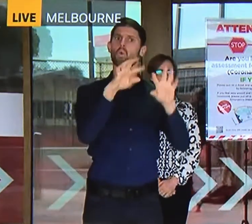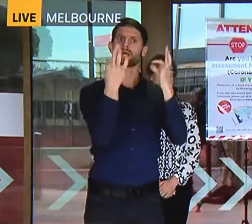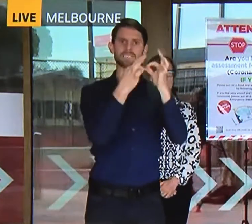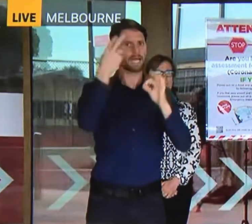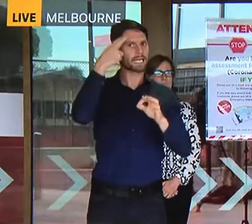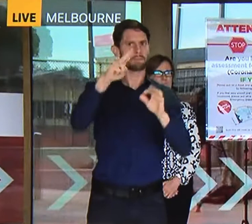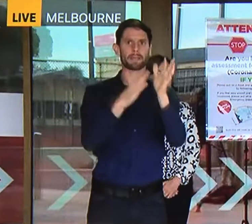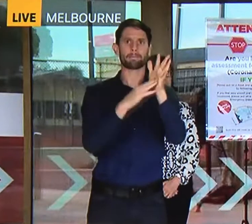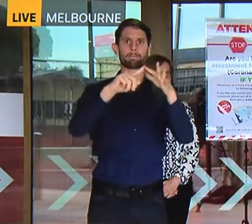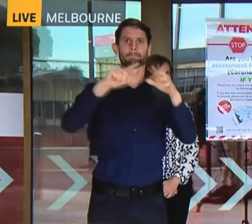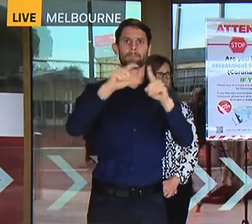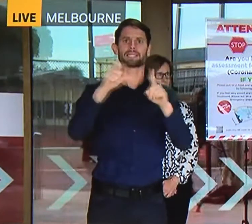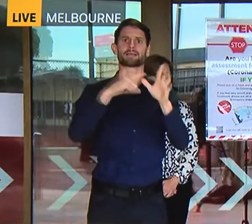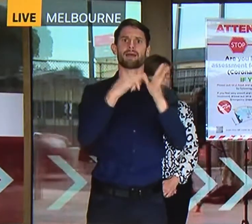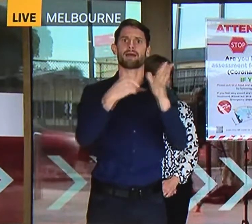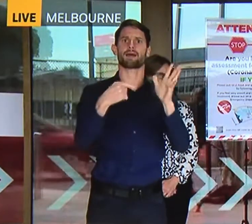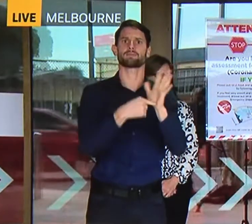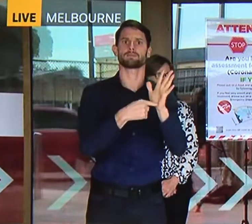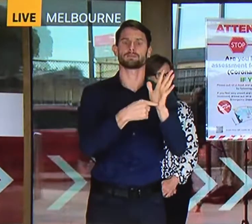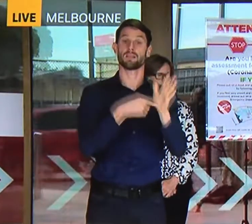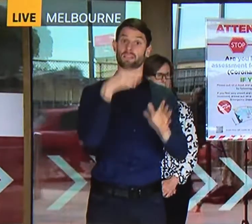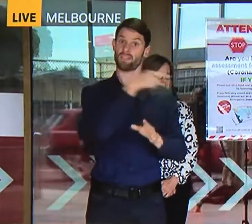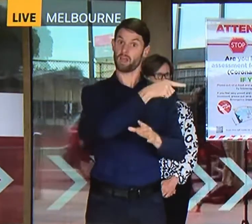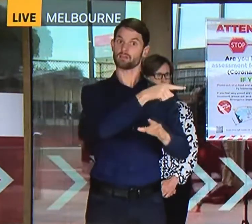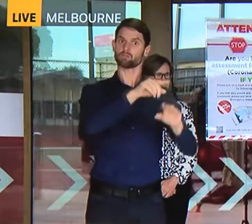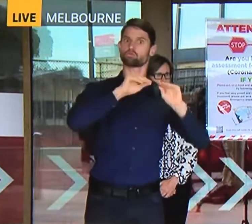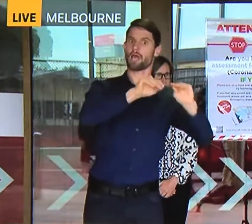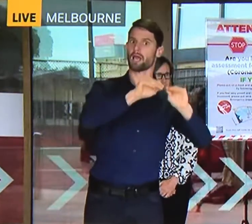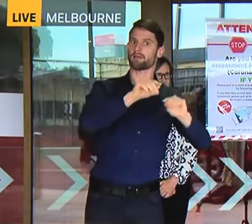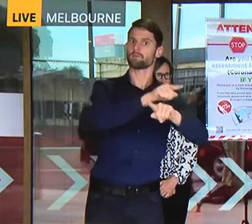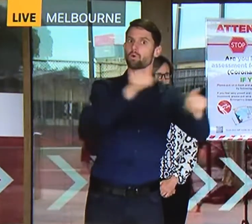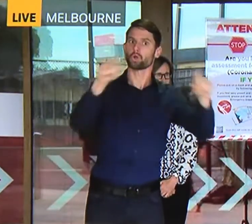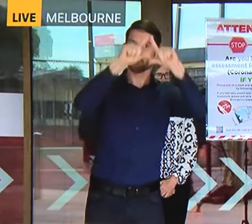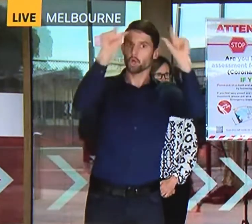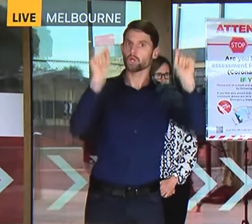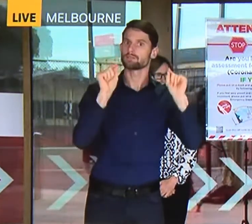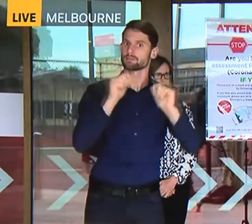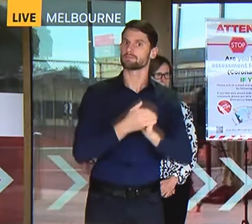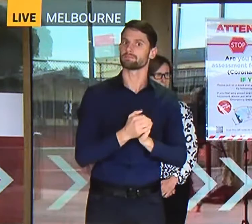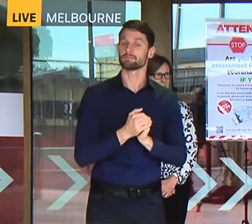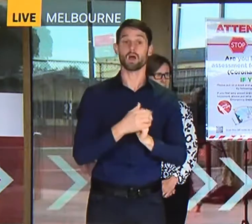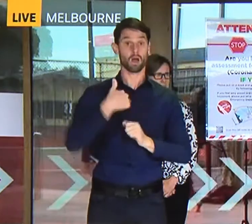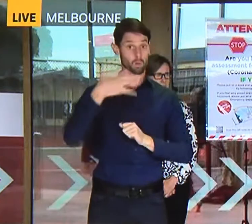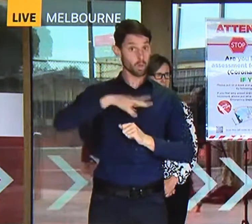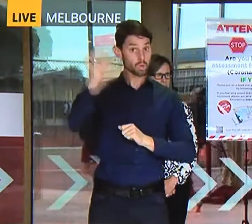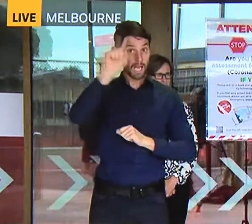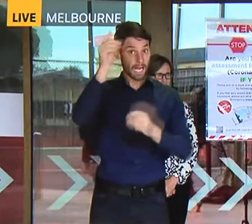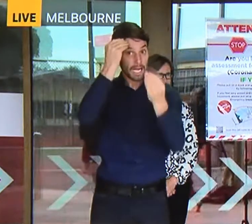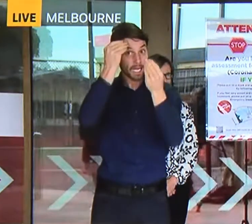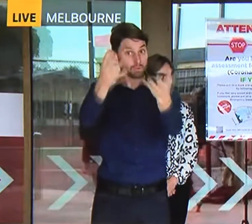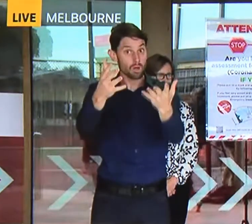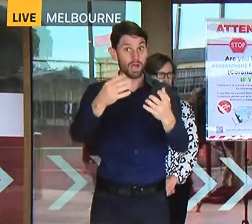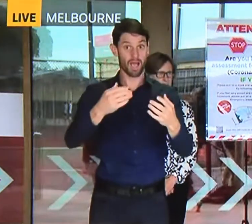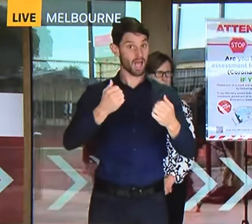Medcast, who are responsible for critical care training. Today is about increasing the